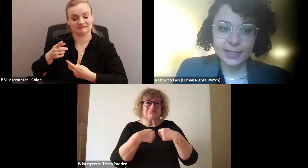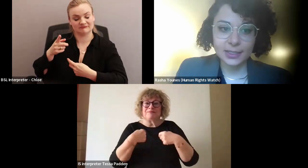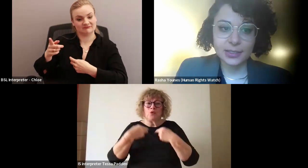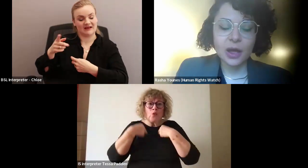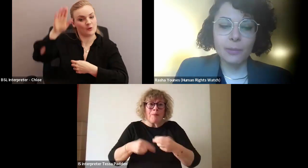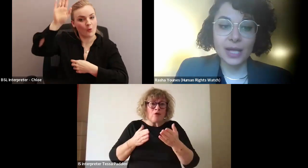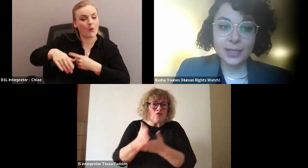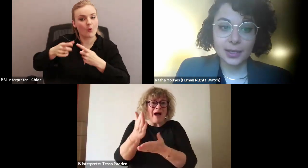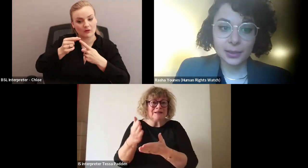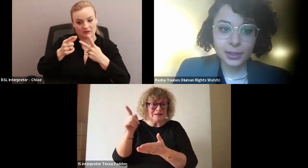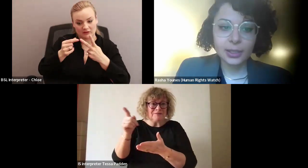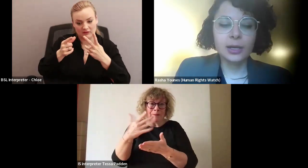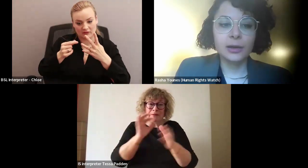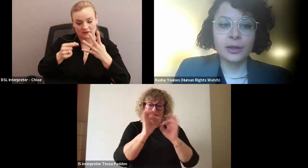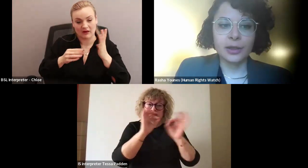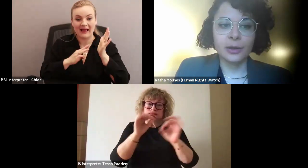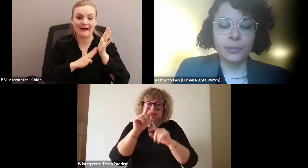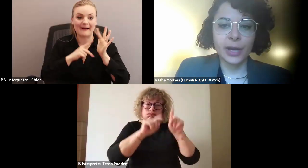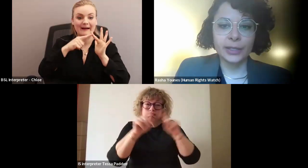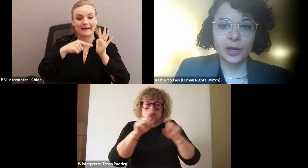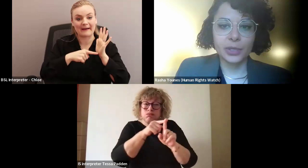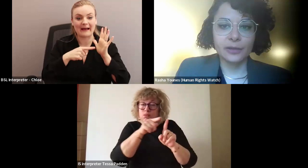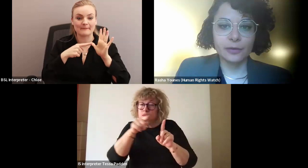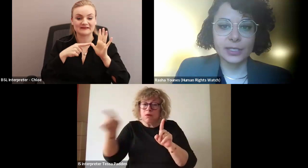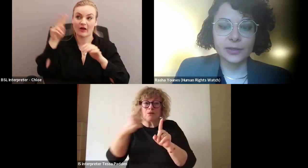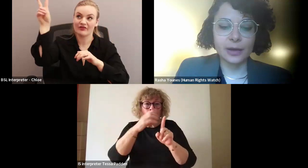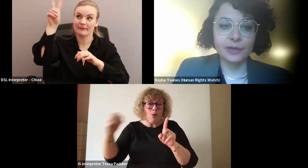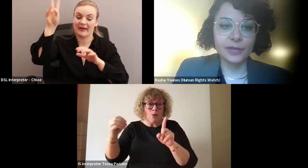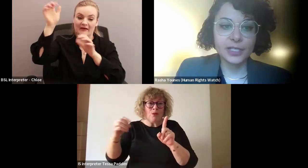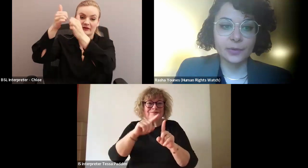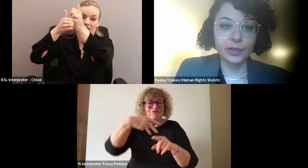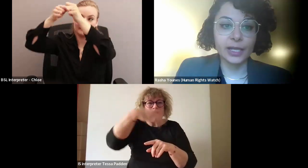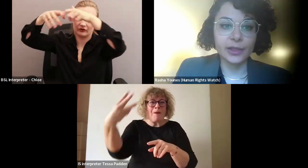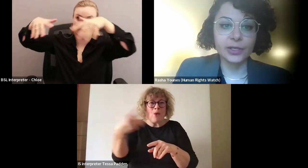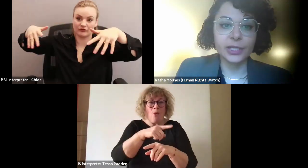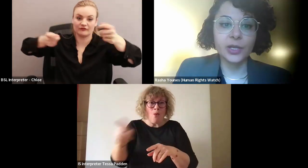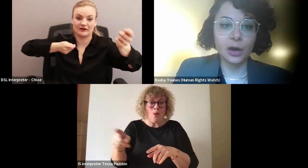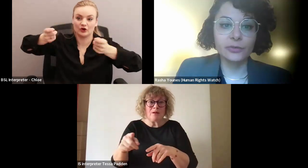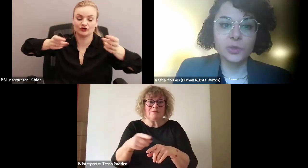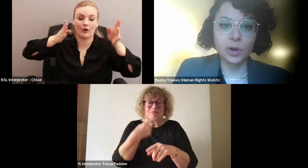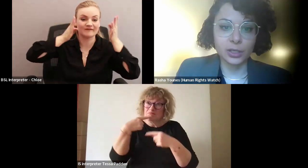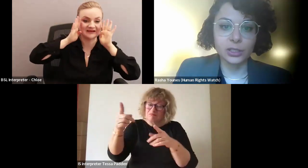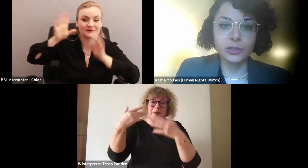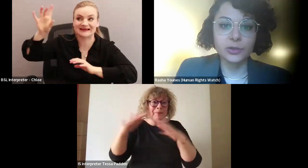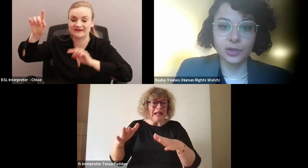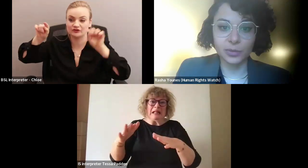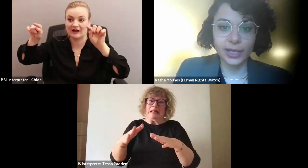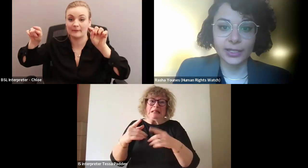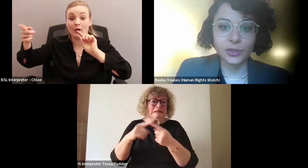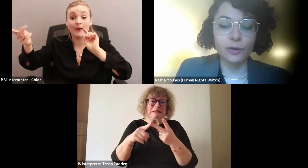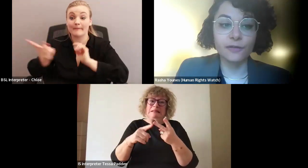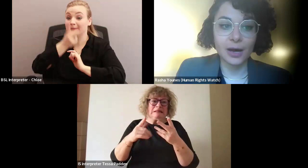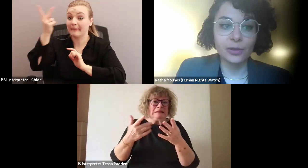these cases, Meta, the parent company for Instagram and Facebook, either did not respond to